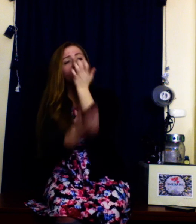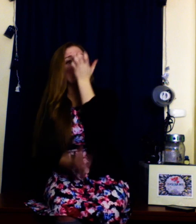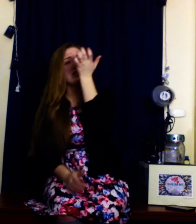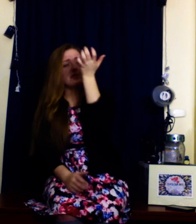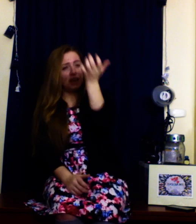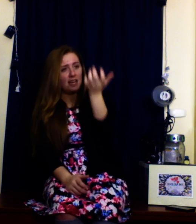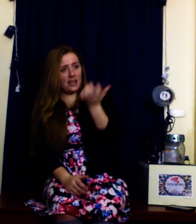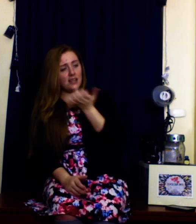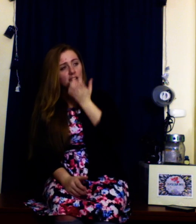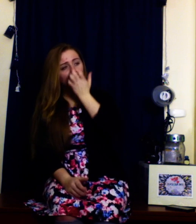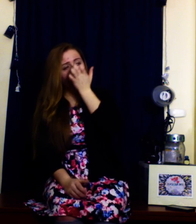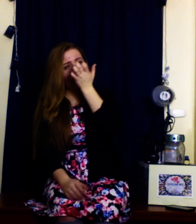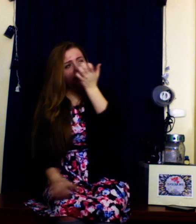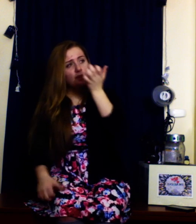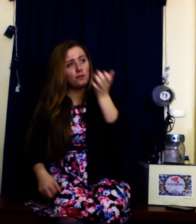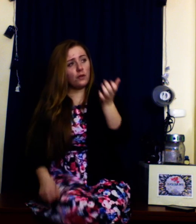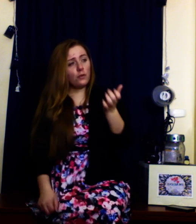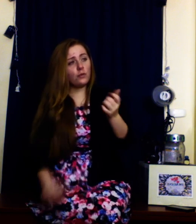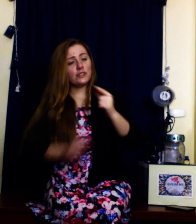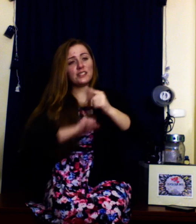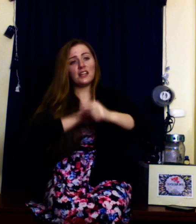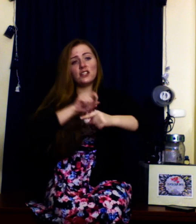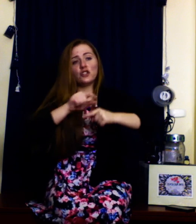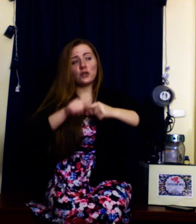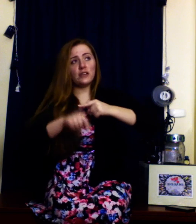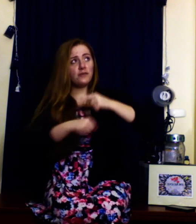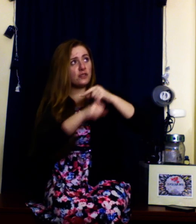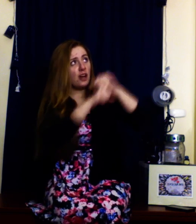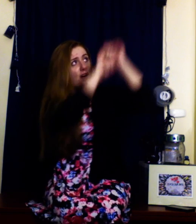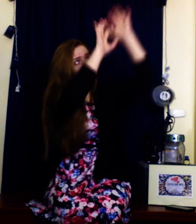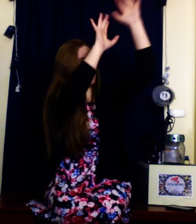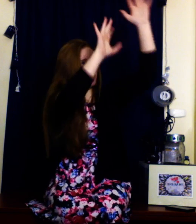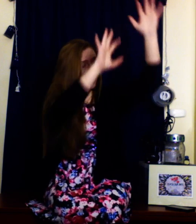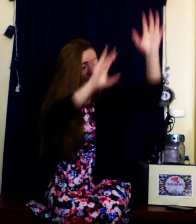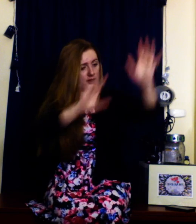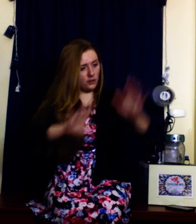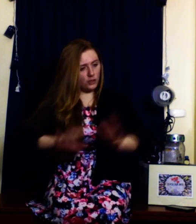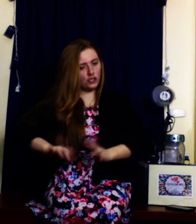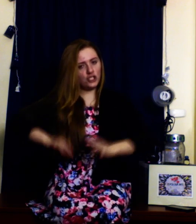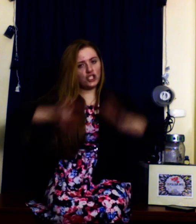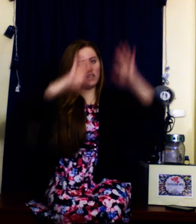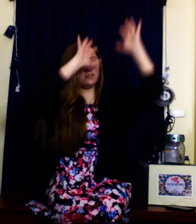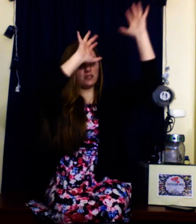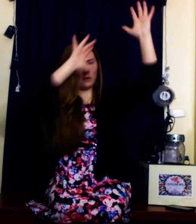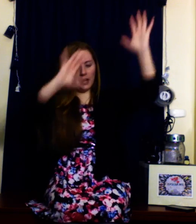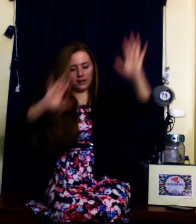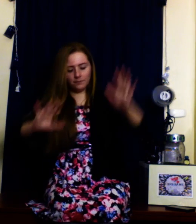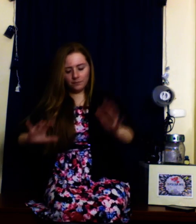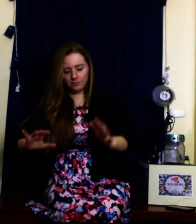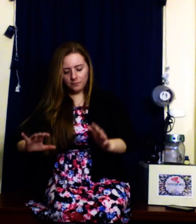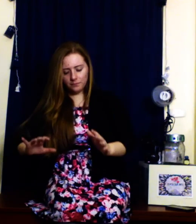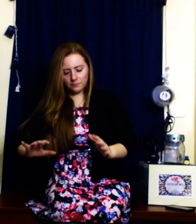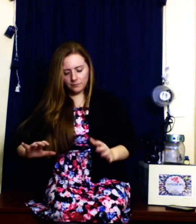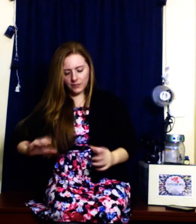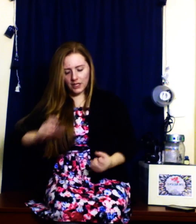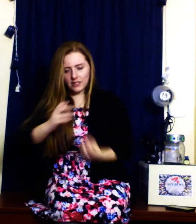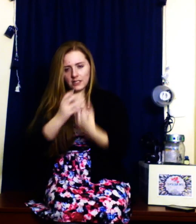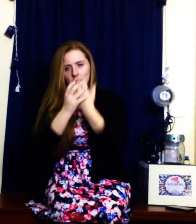bales of hay, through the sudden drift of the rain, so there's shift in the rain, and